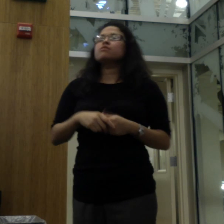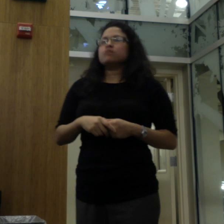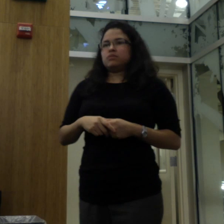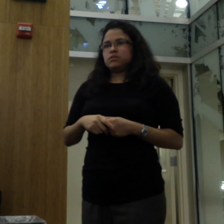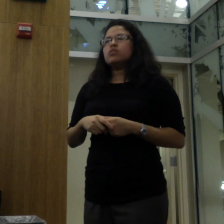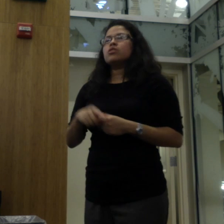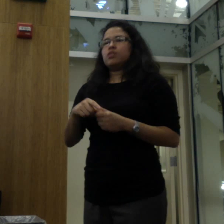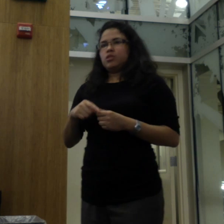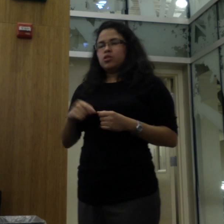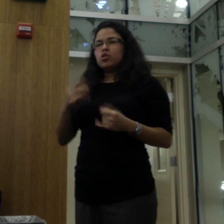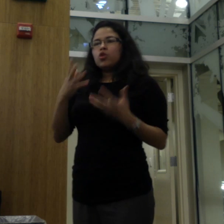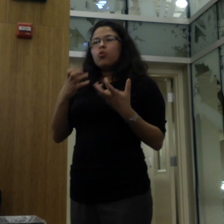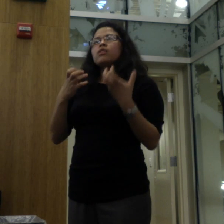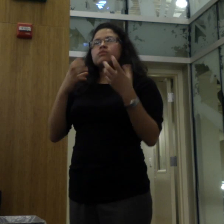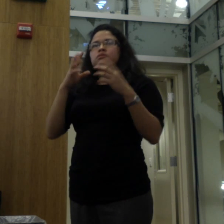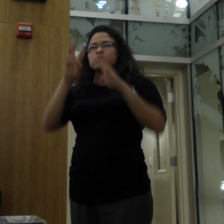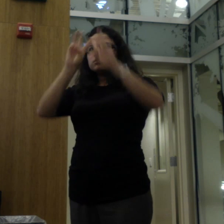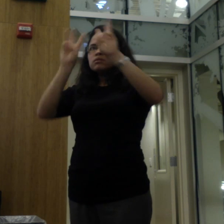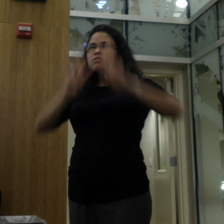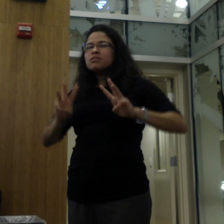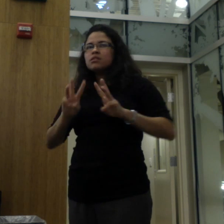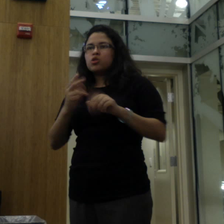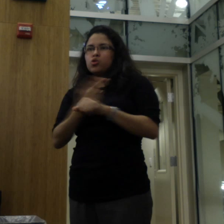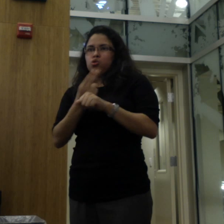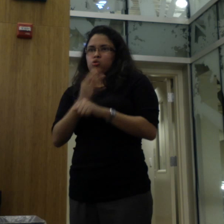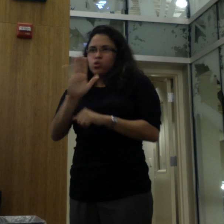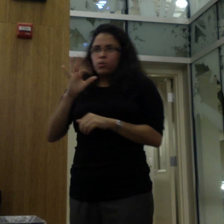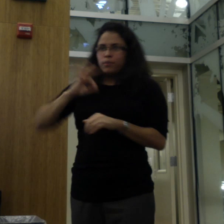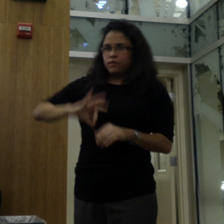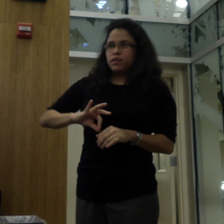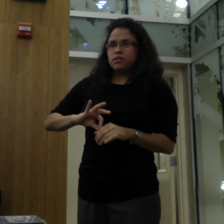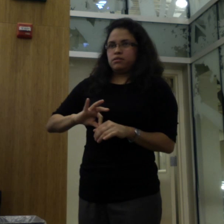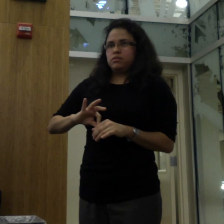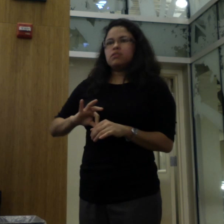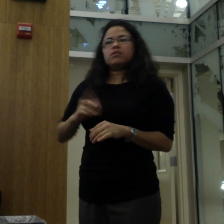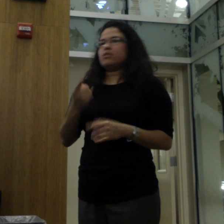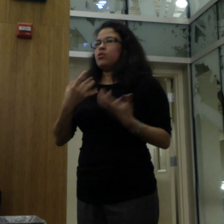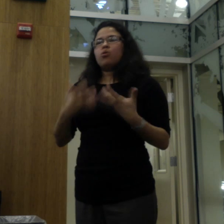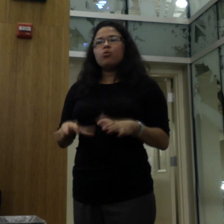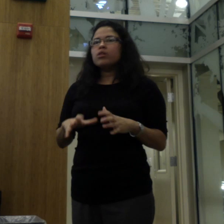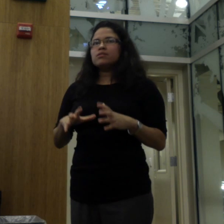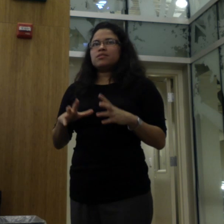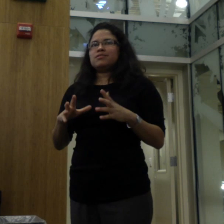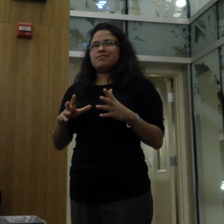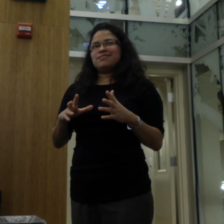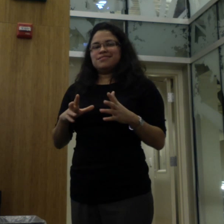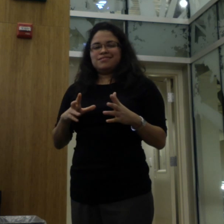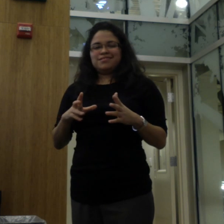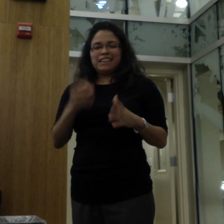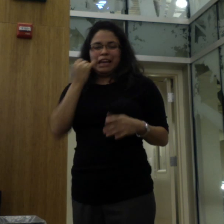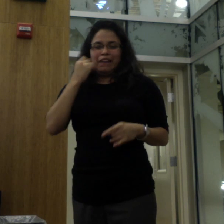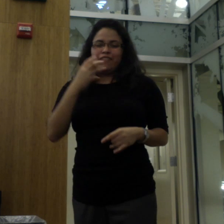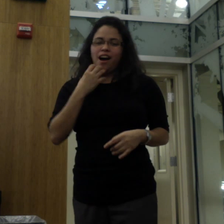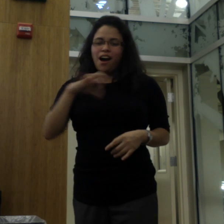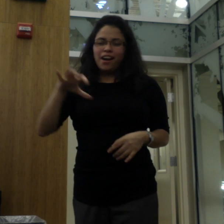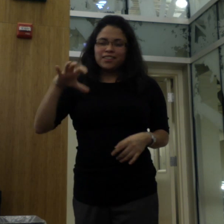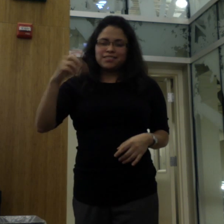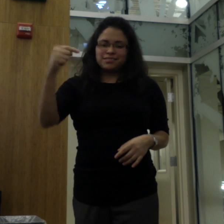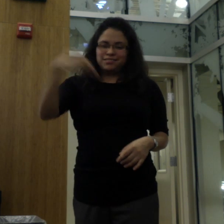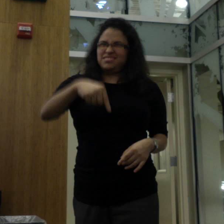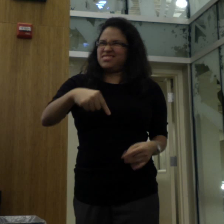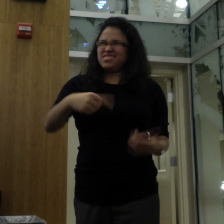your advantage as much as you can, rather than fighting those elements. Use them to your